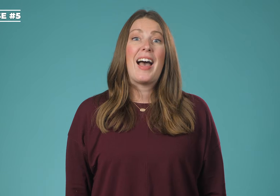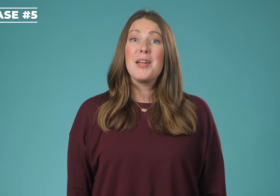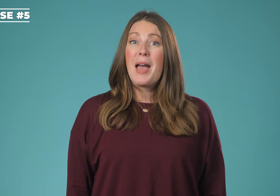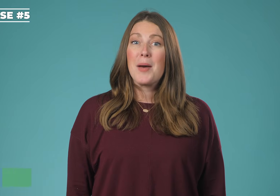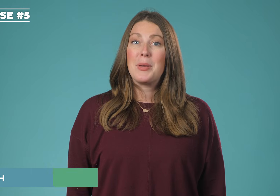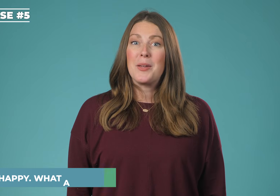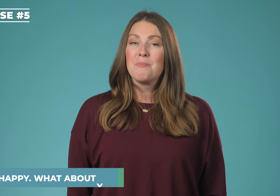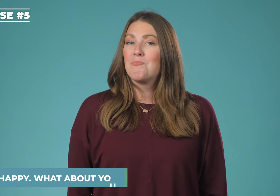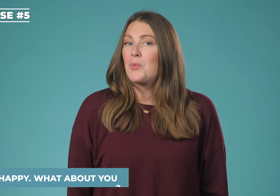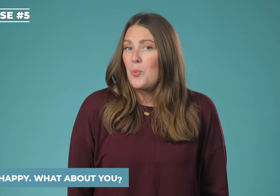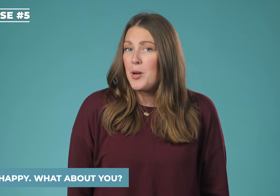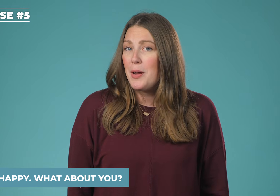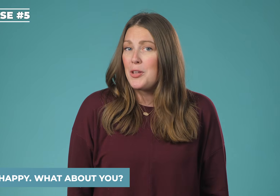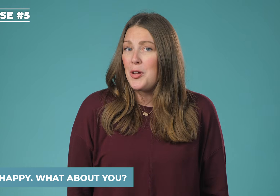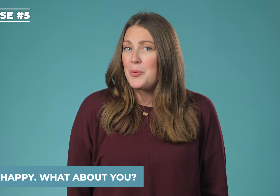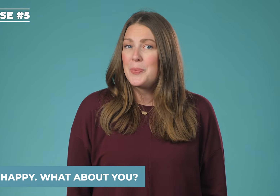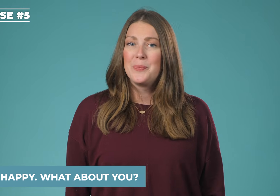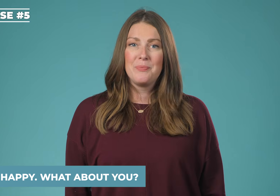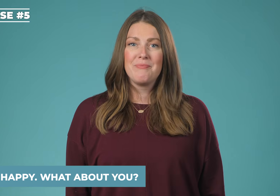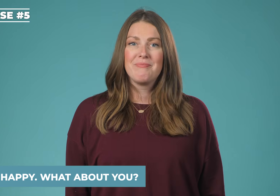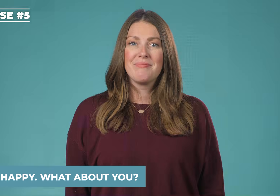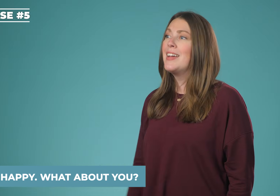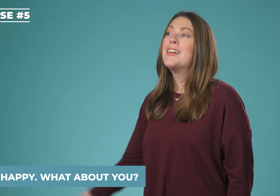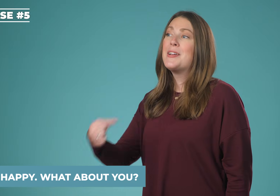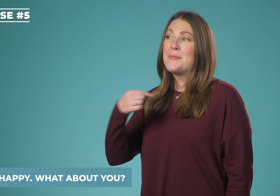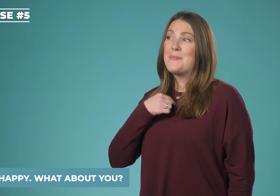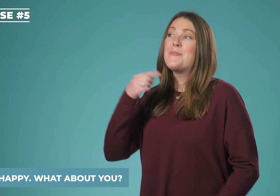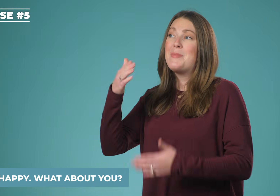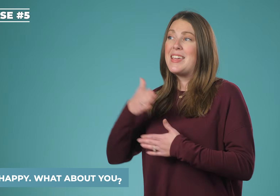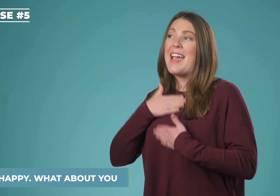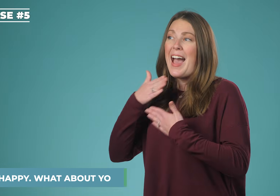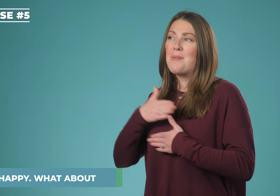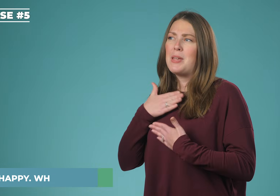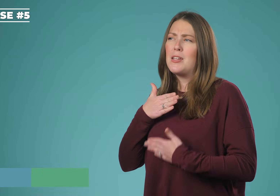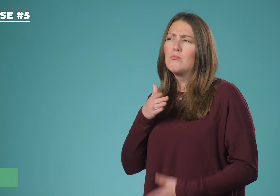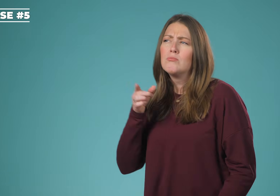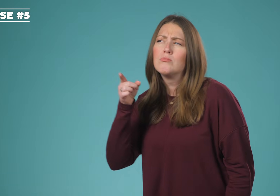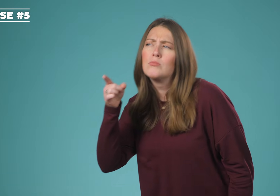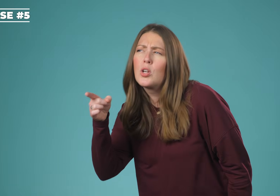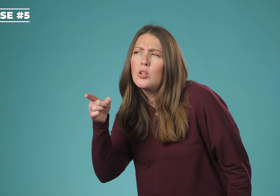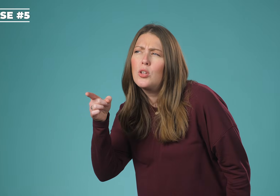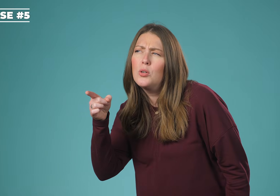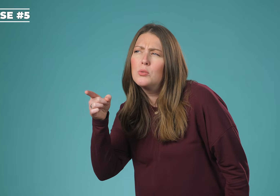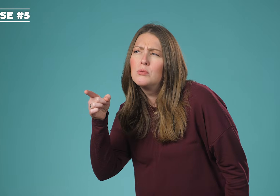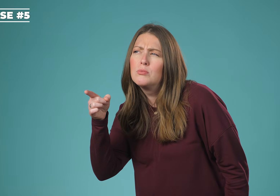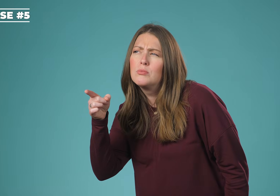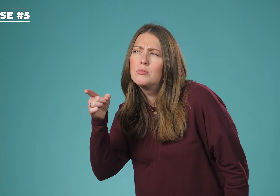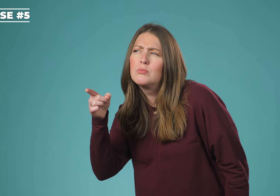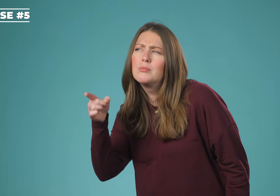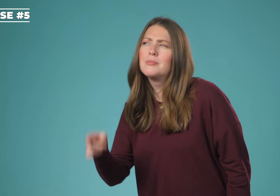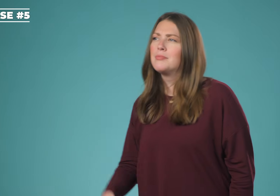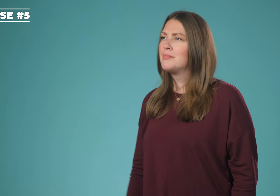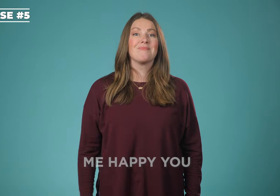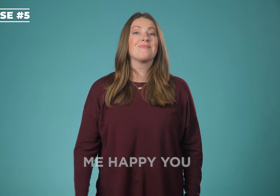I'm happy. What about you? Me happy. You?